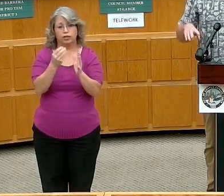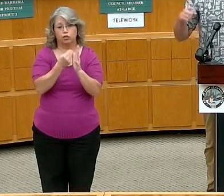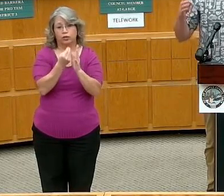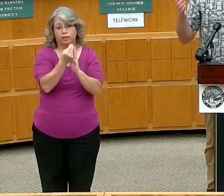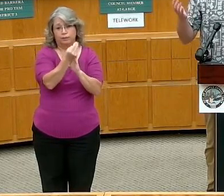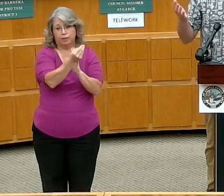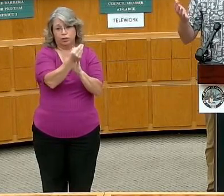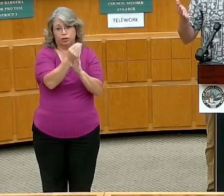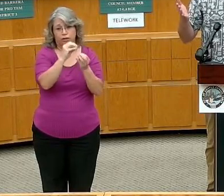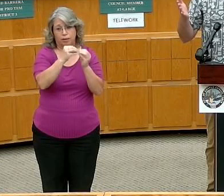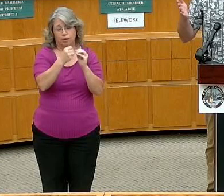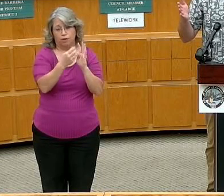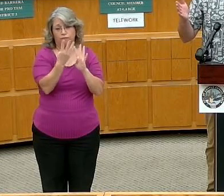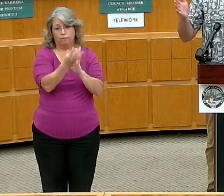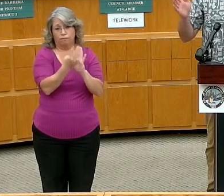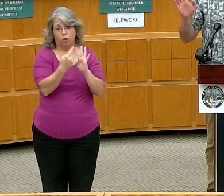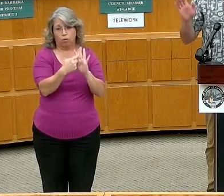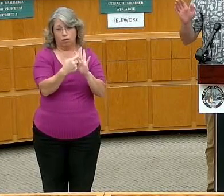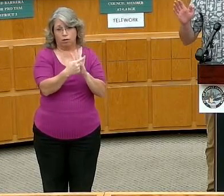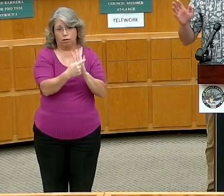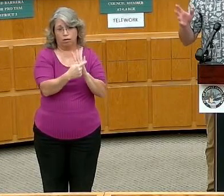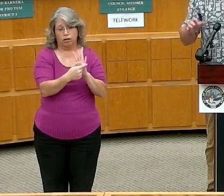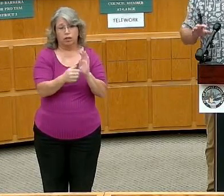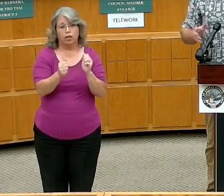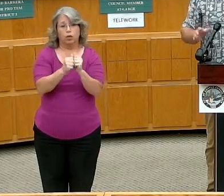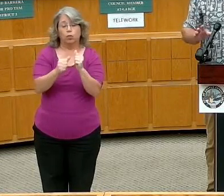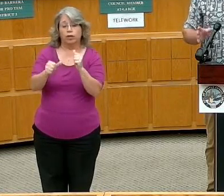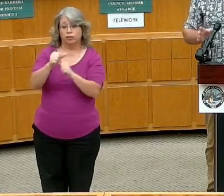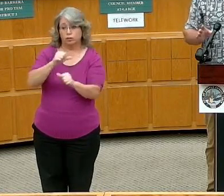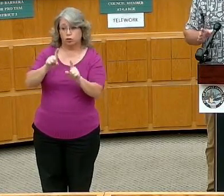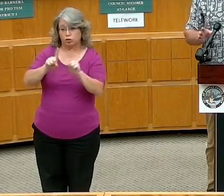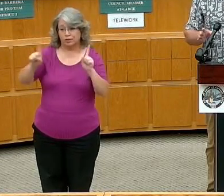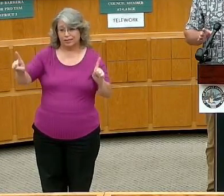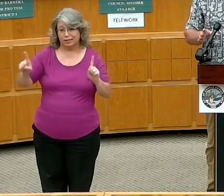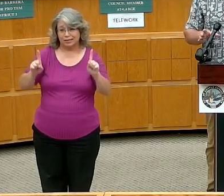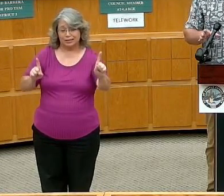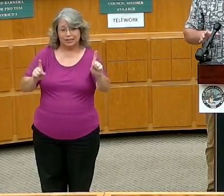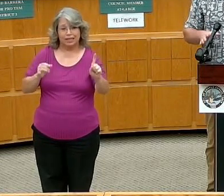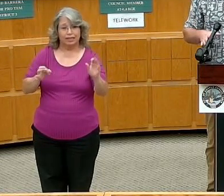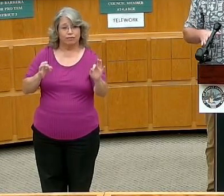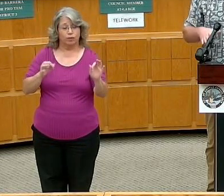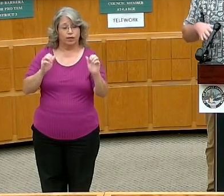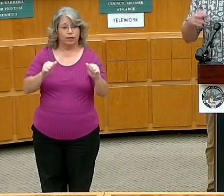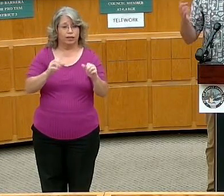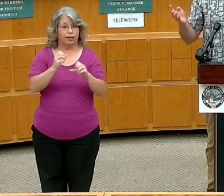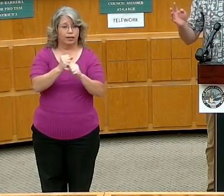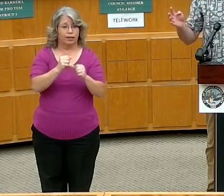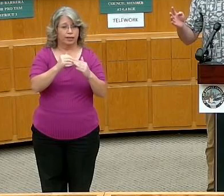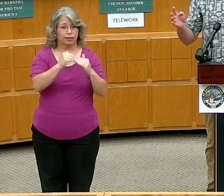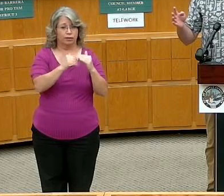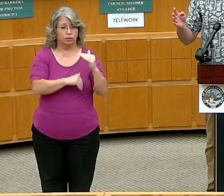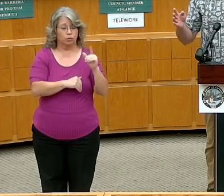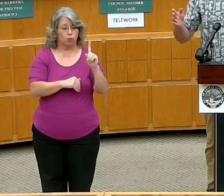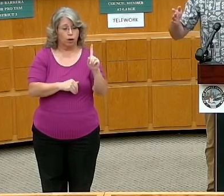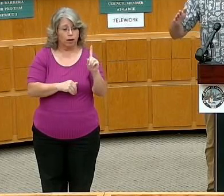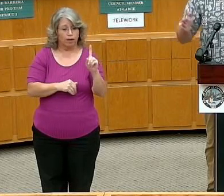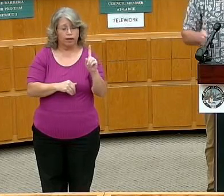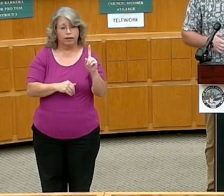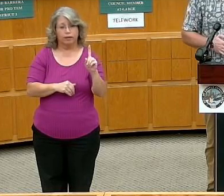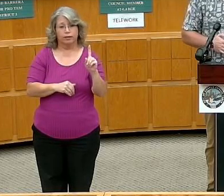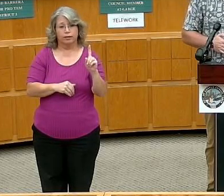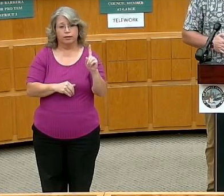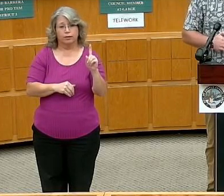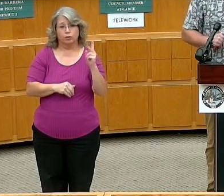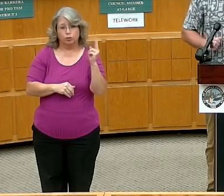So that 4 with the social distancing, we get it down to about 1.8, but if we're at a 2 baseline, that would